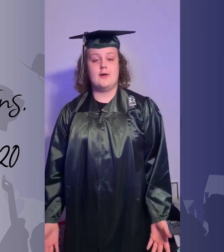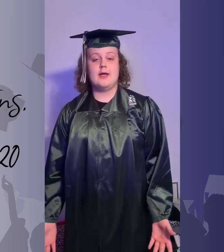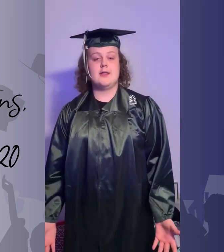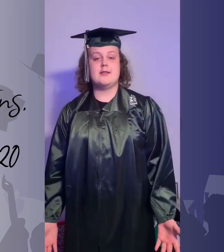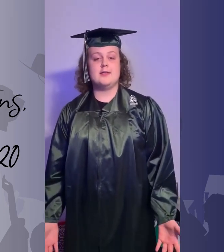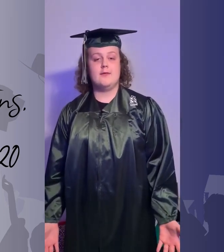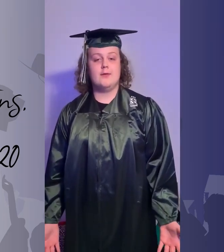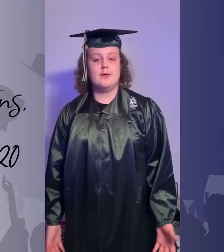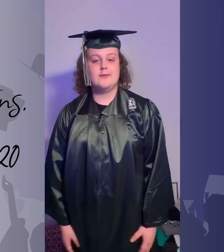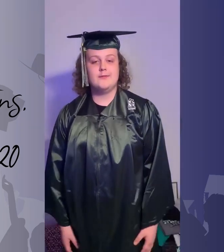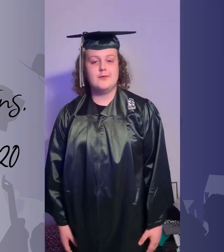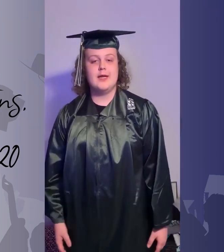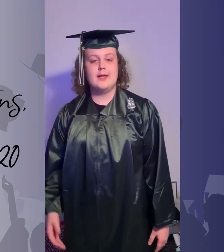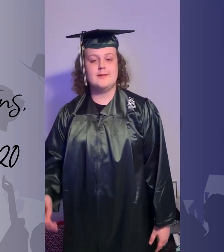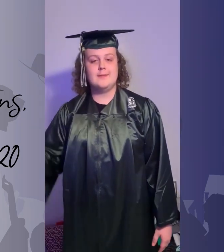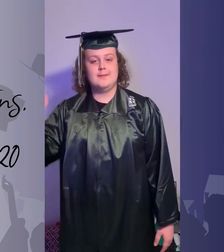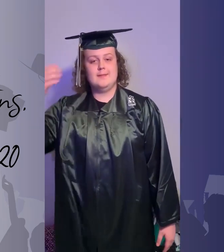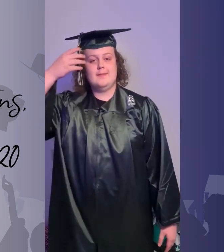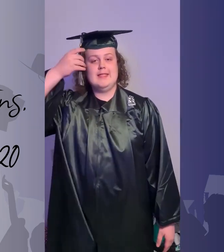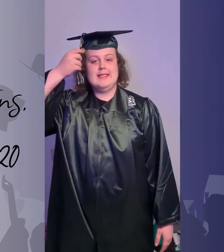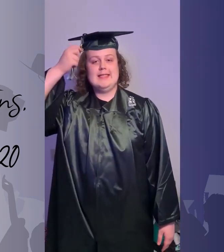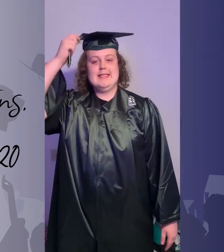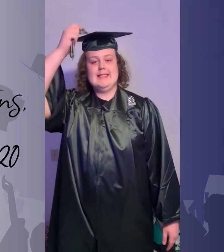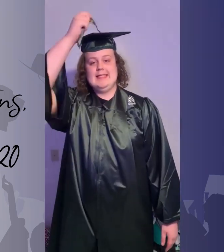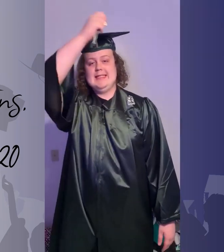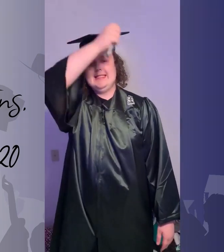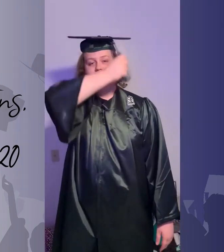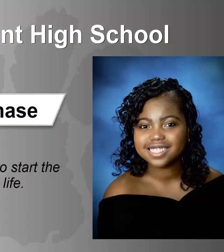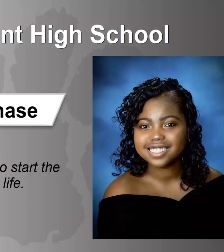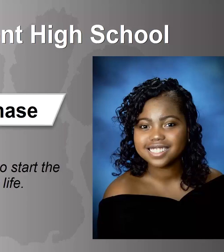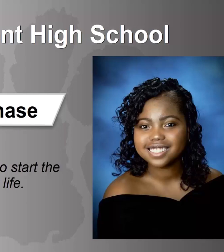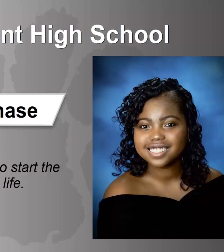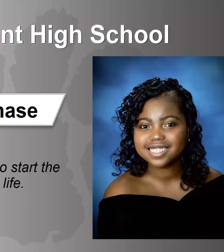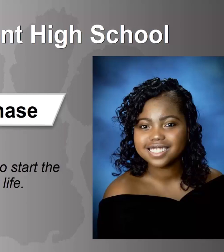and congratulations, everyone. We did it.